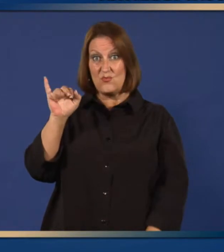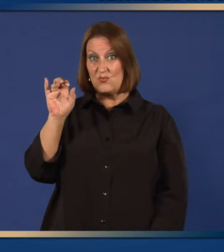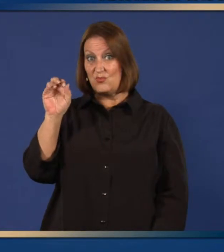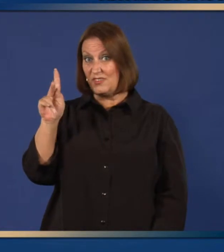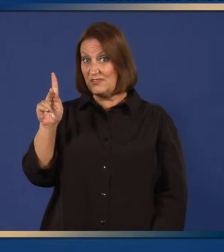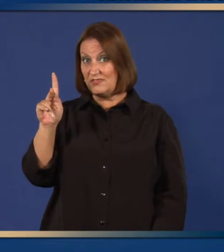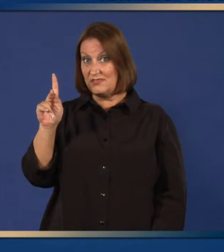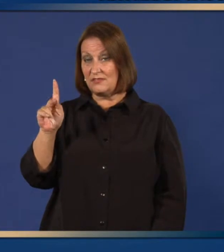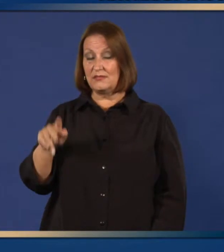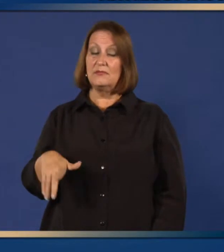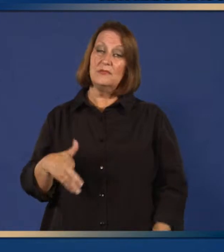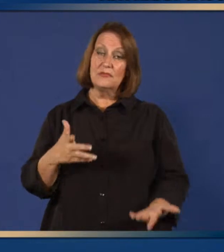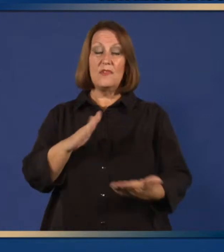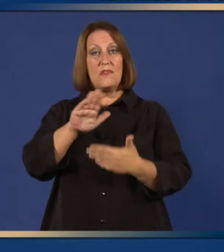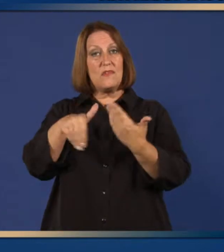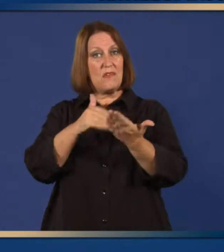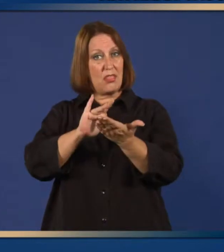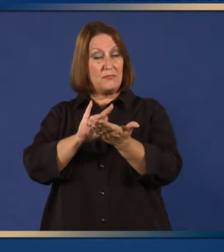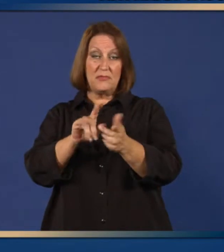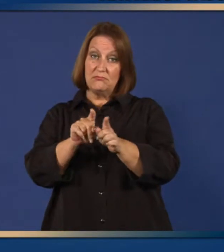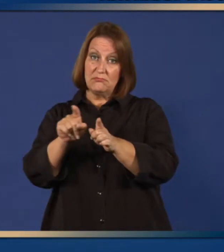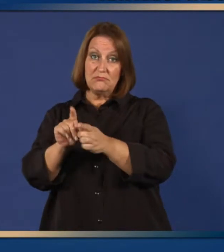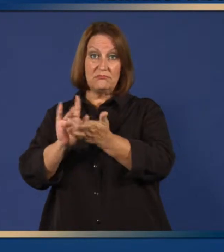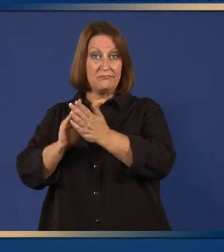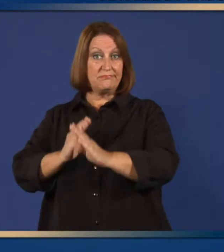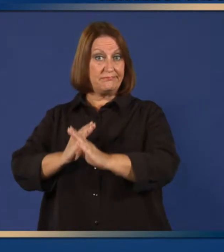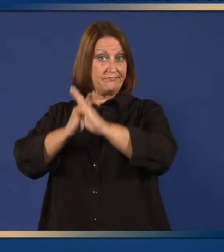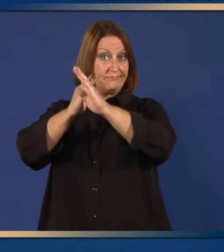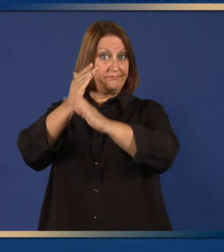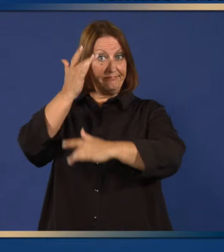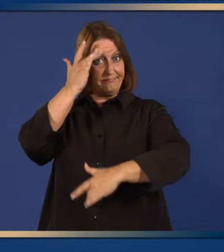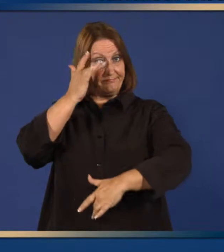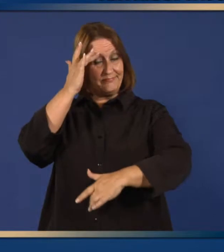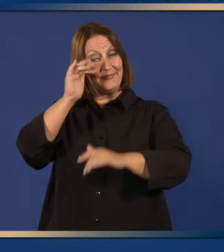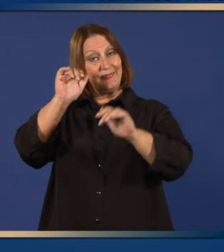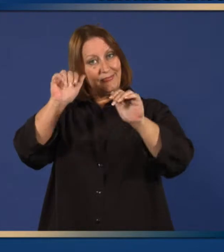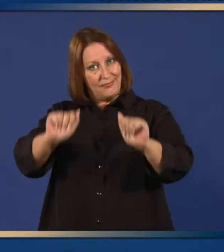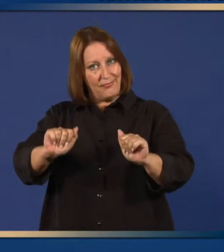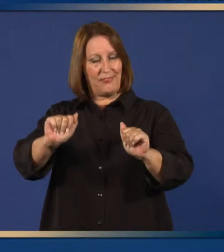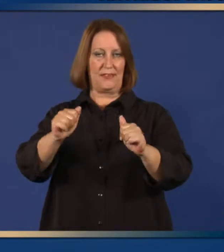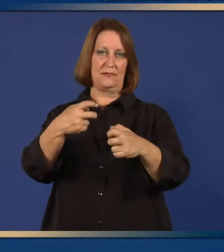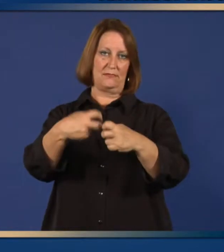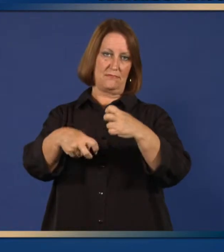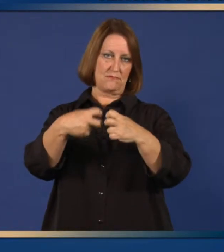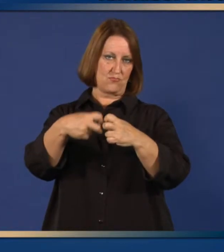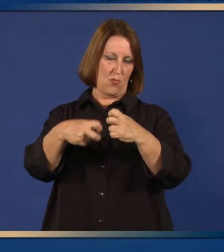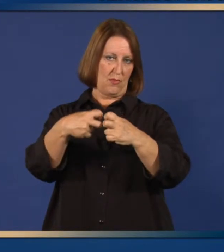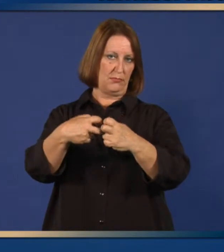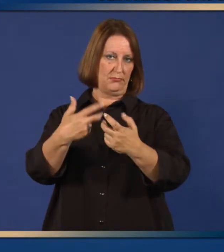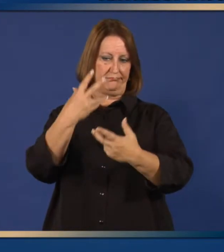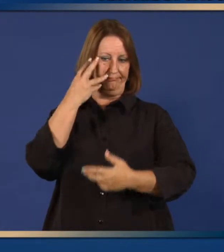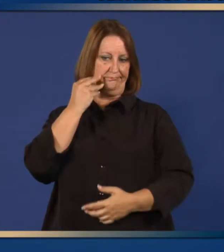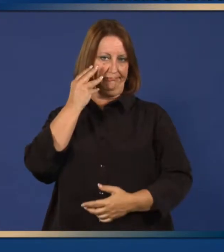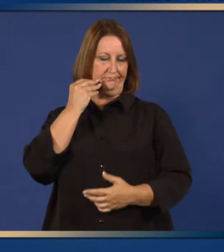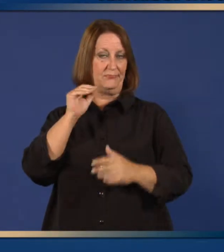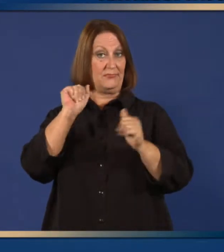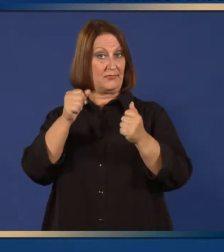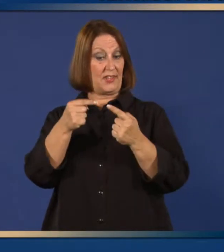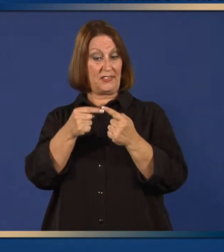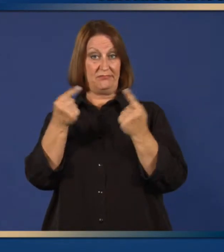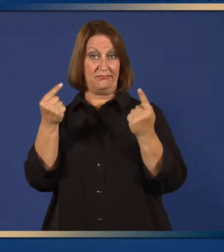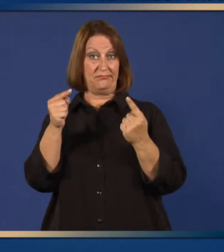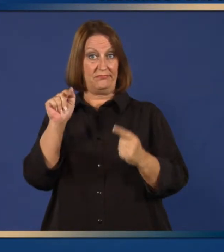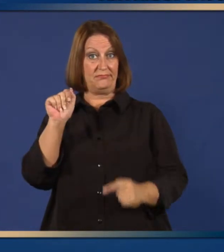Like any medicine, a vaccine could cause a serious problem, such as a severe allergic